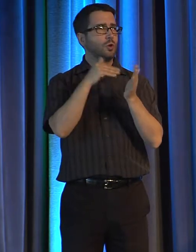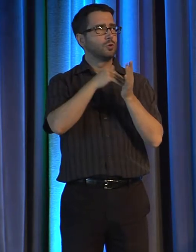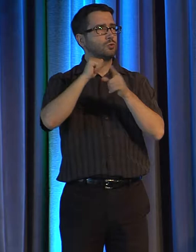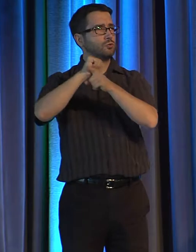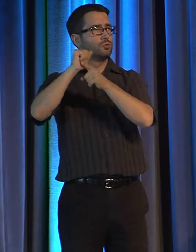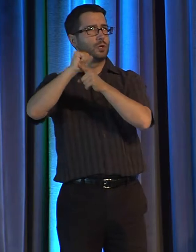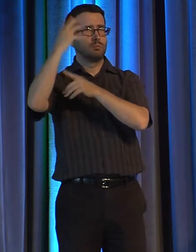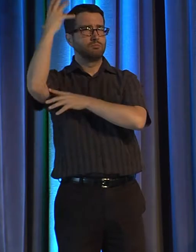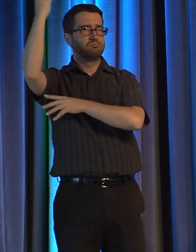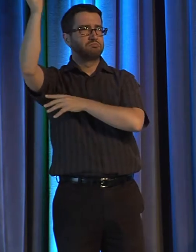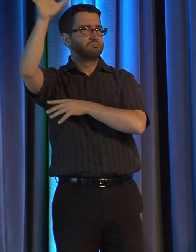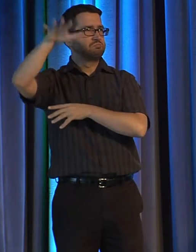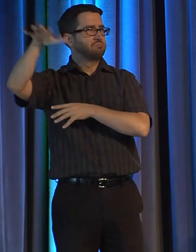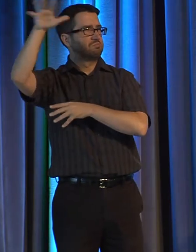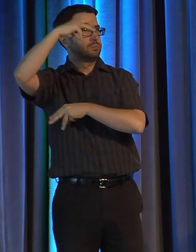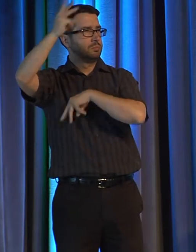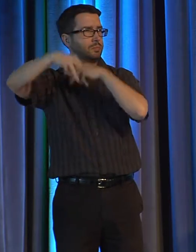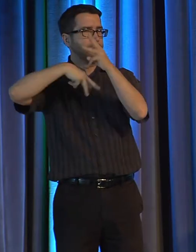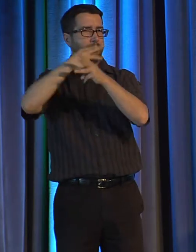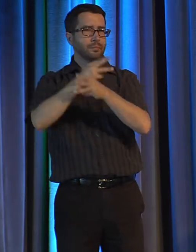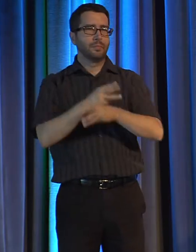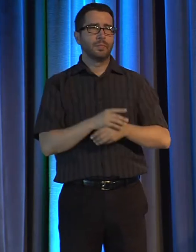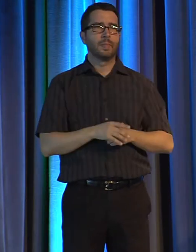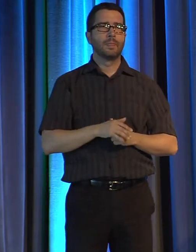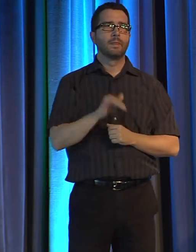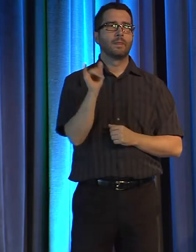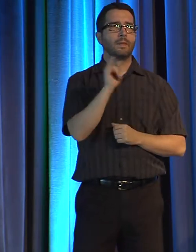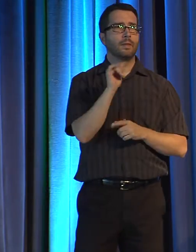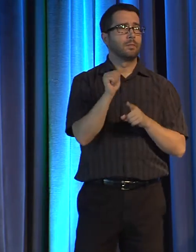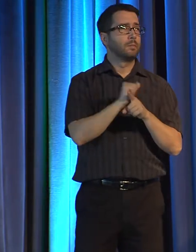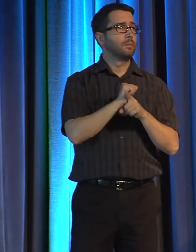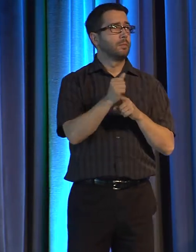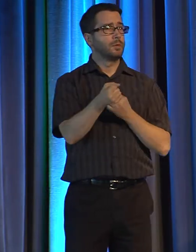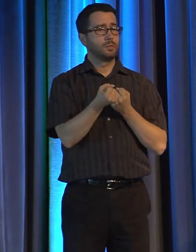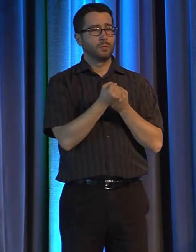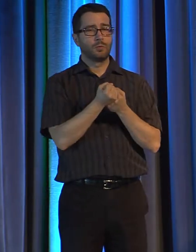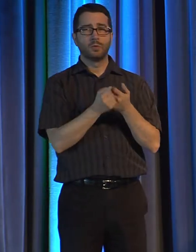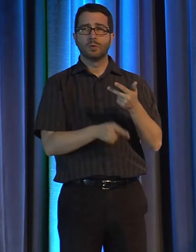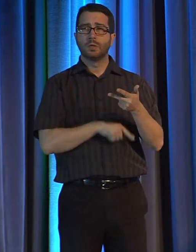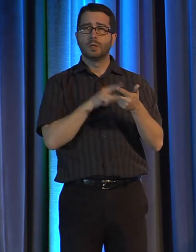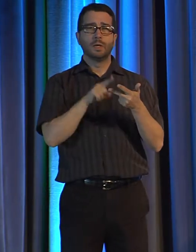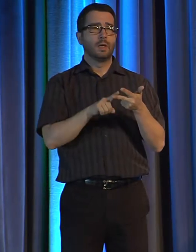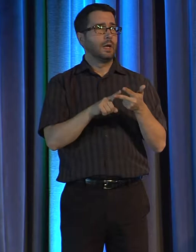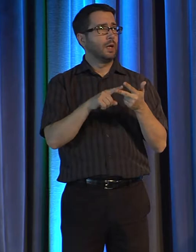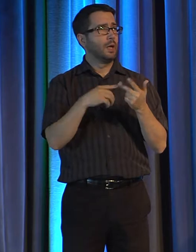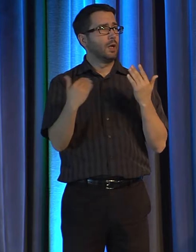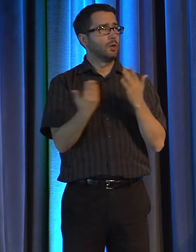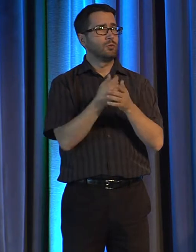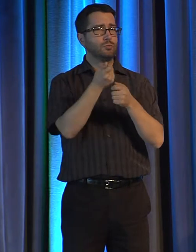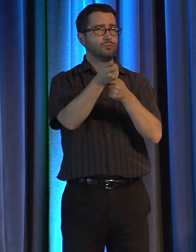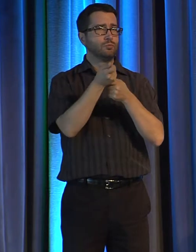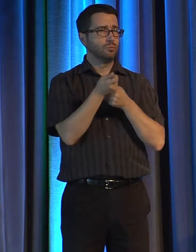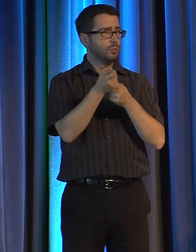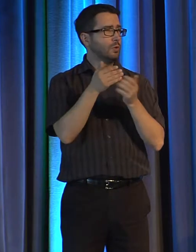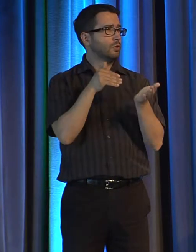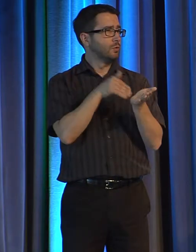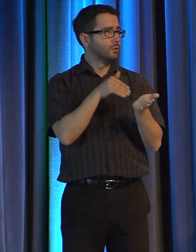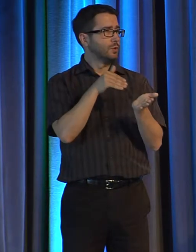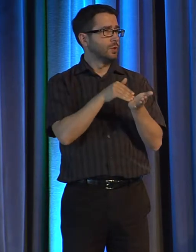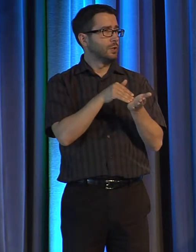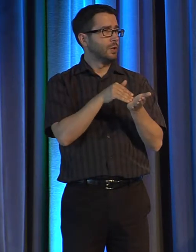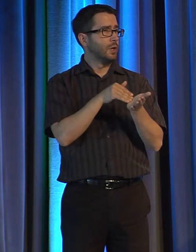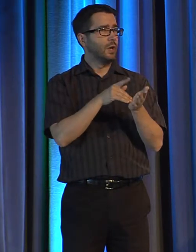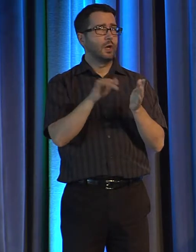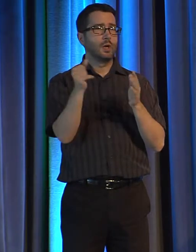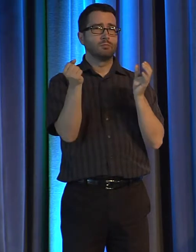increasing community and physician involvement, enhancing practice supports for candidates and newly recruited physicians, and building on